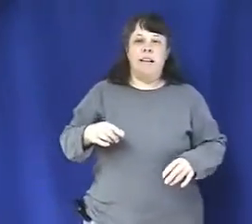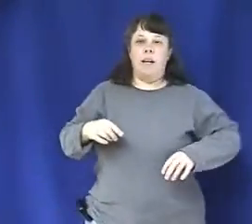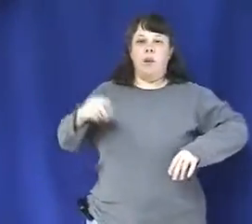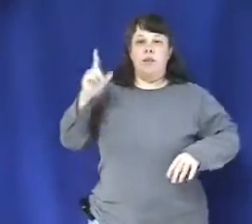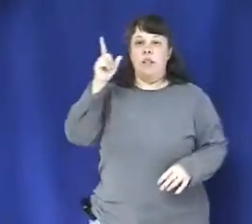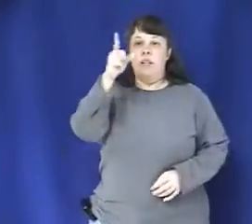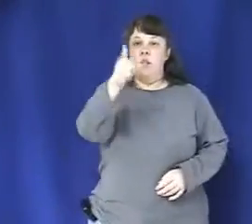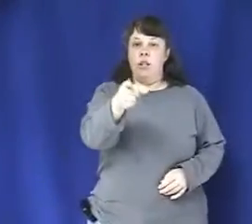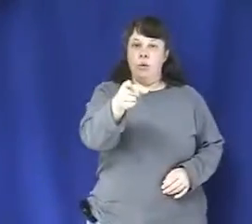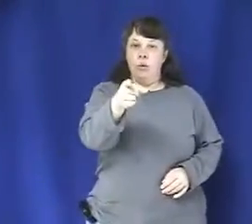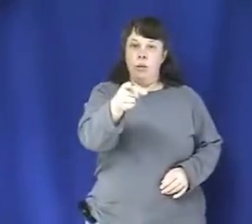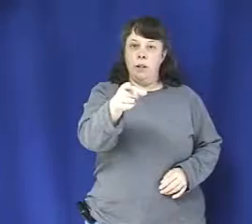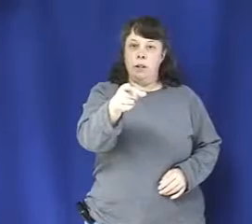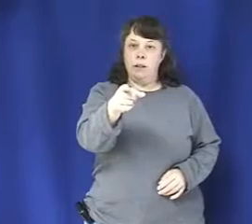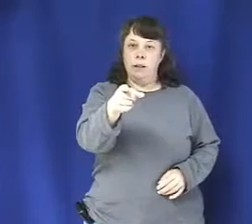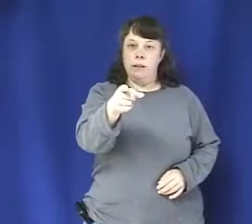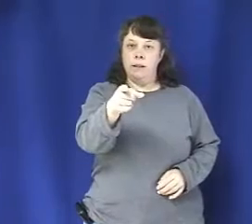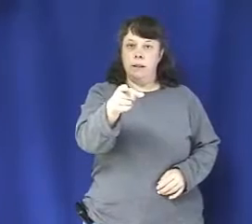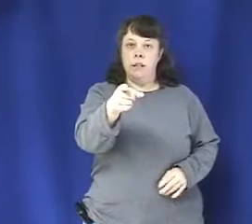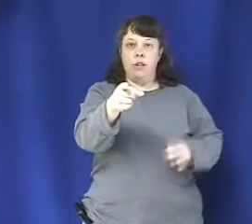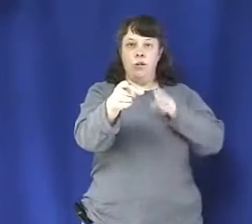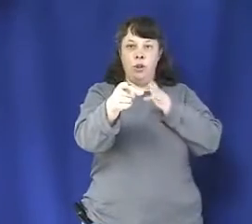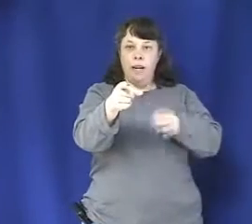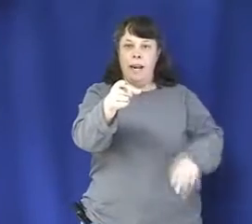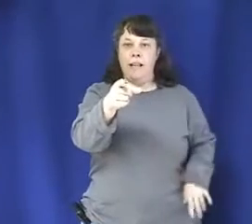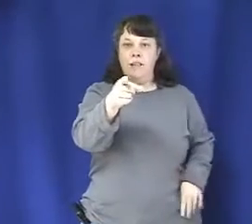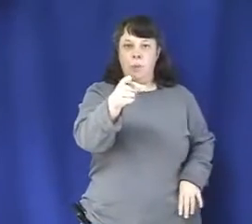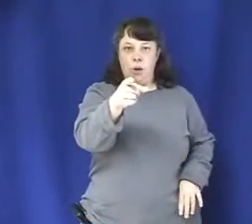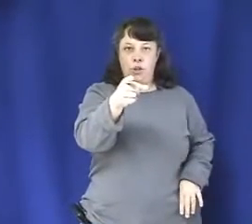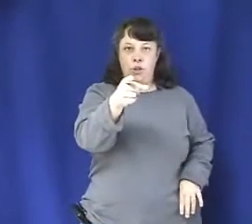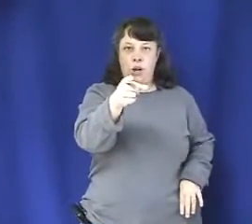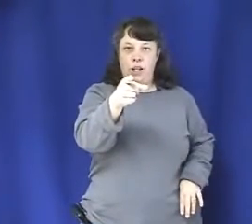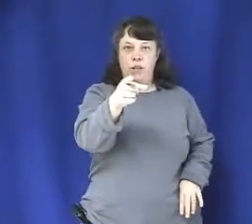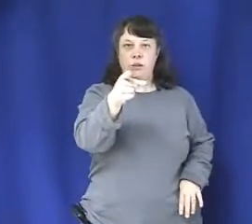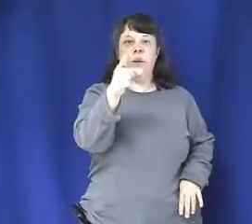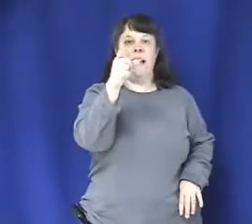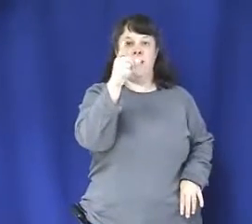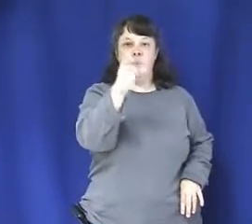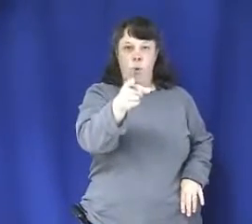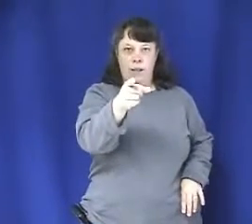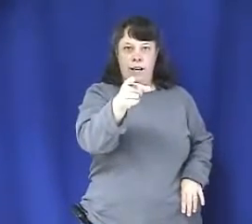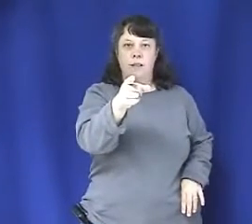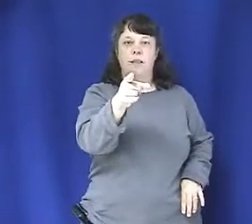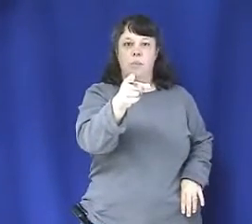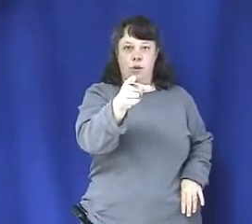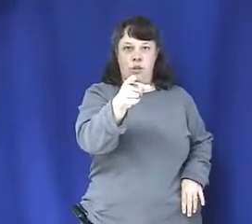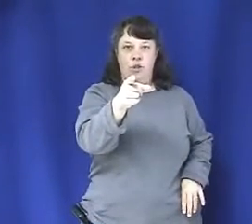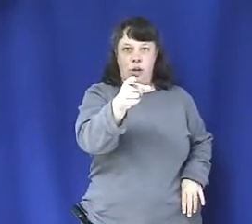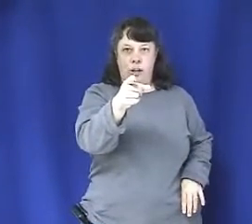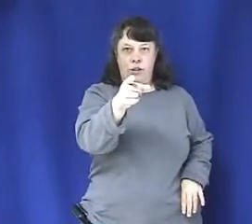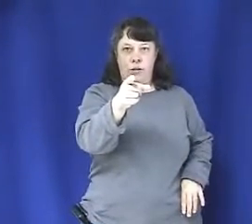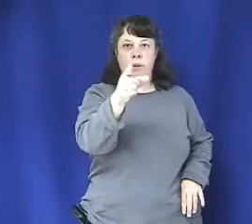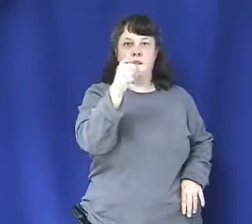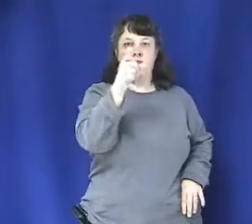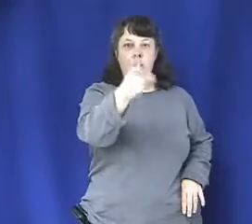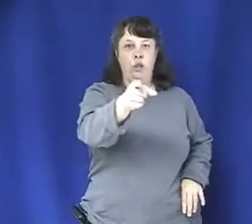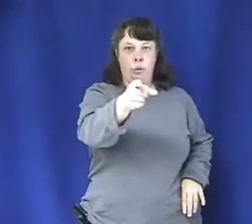Second person, you. You look at the person you're talking to and you point at the person you're talking to. You.